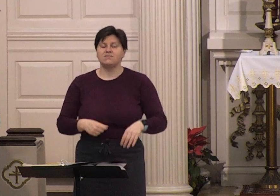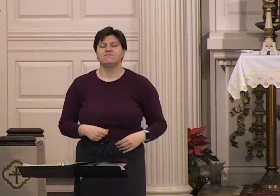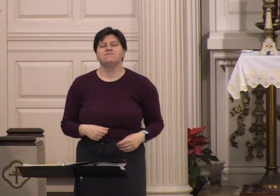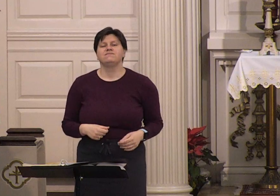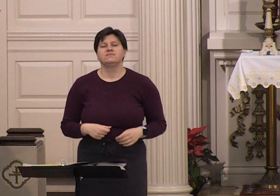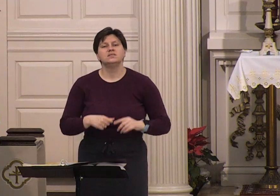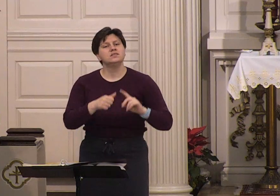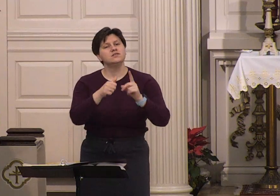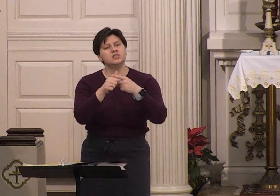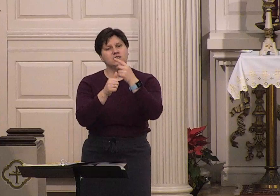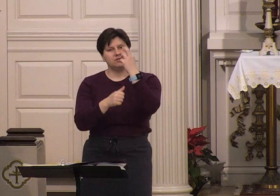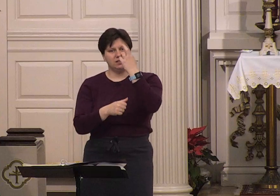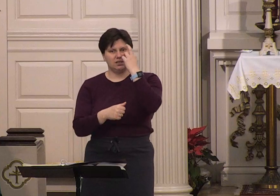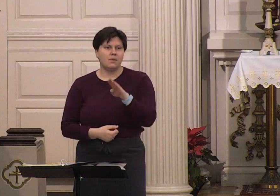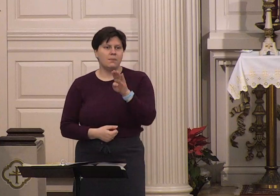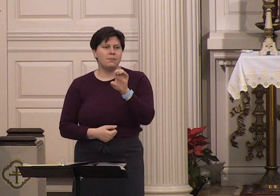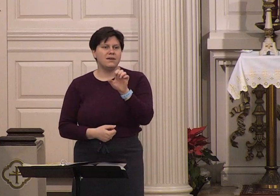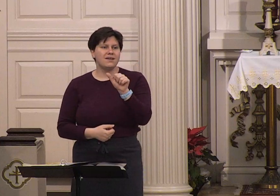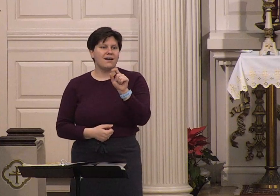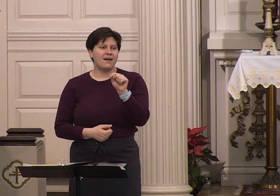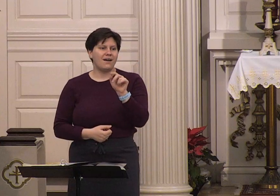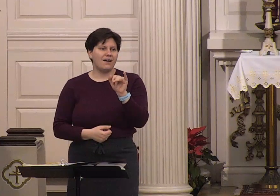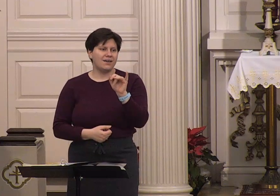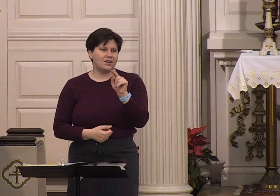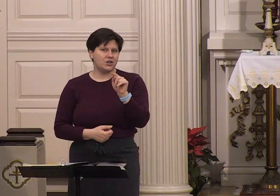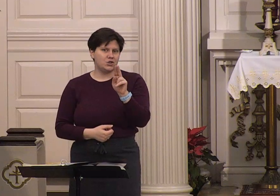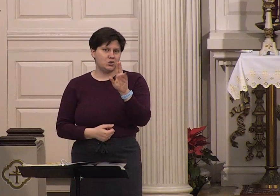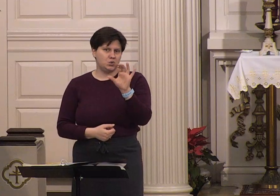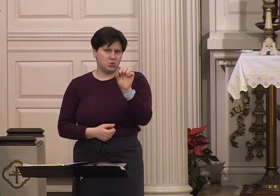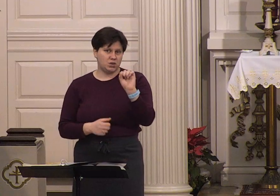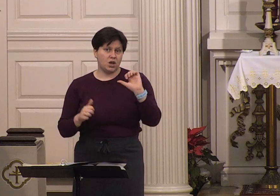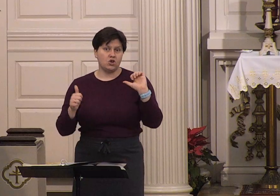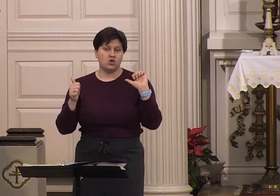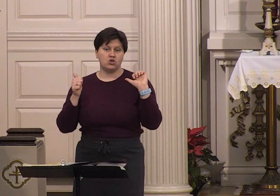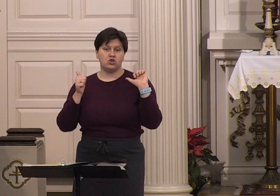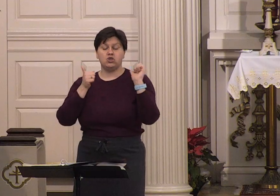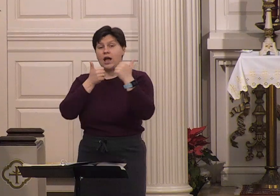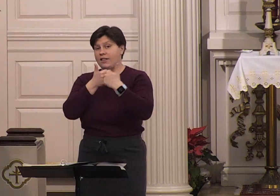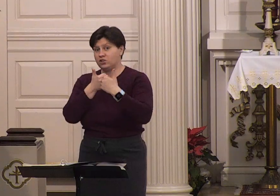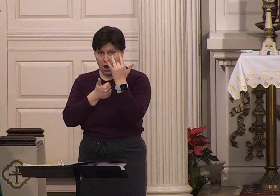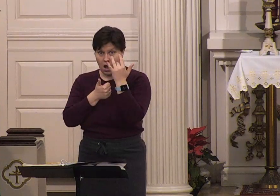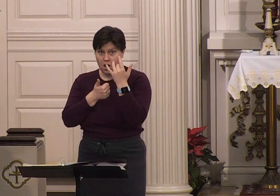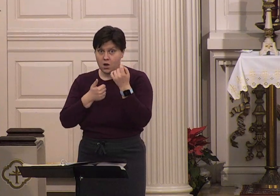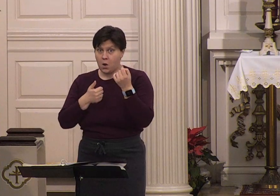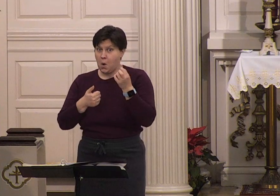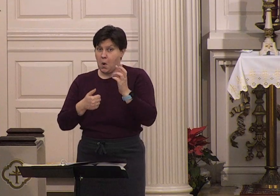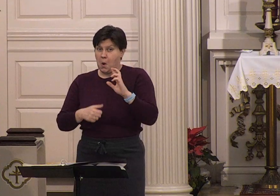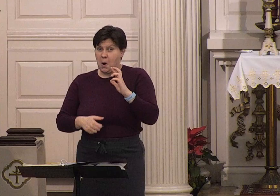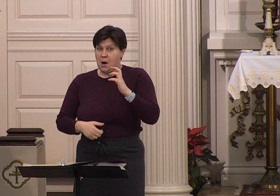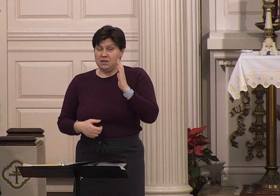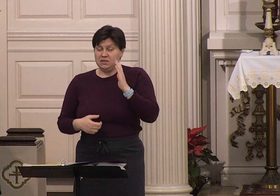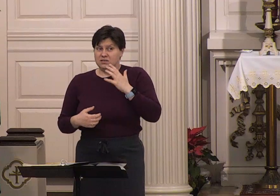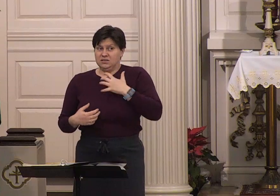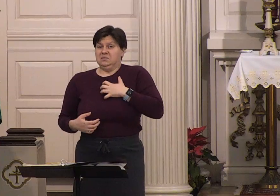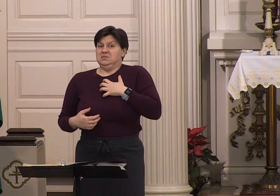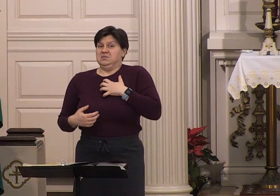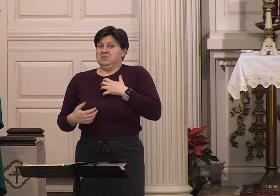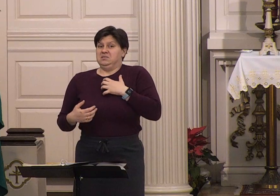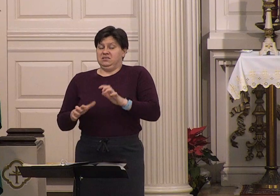these Beatitudes are challenging or even repugnant is